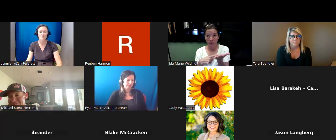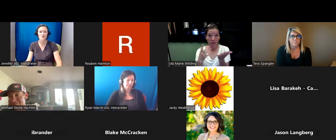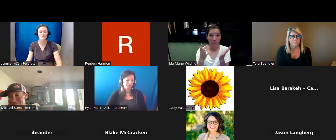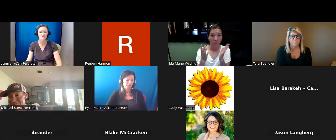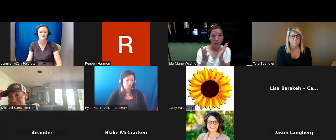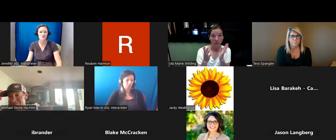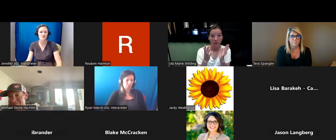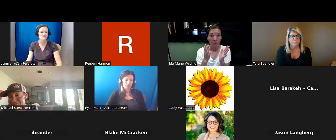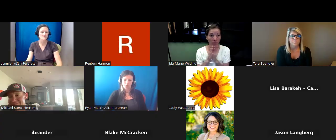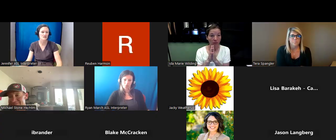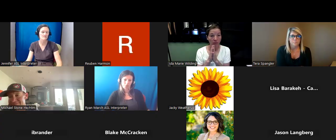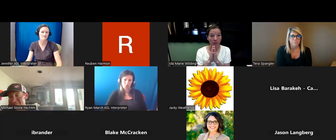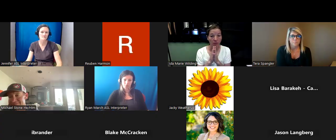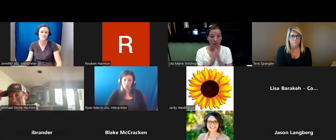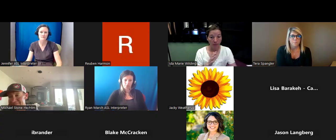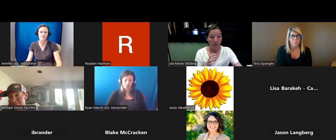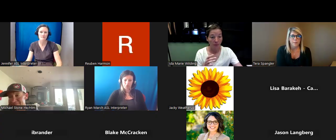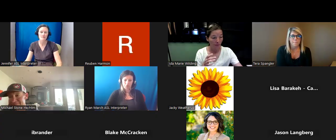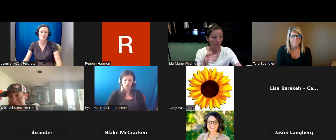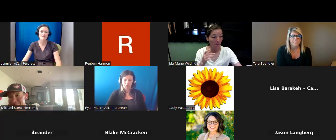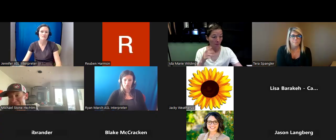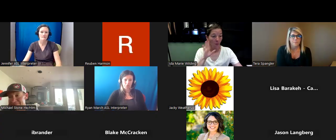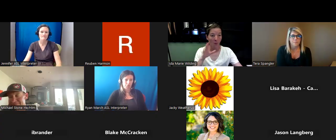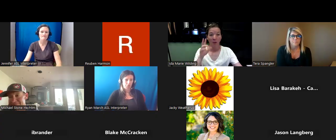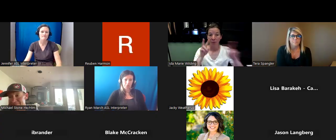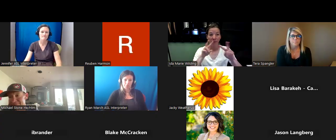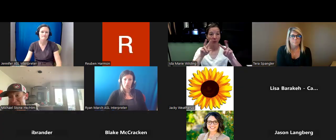Okay, any more questions or discussion?